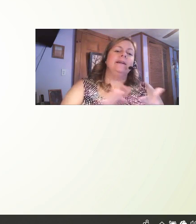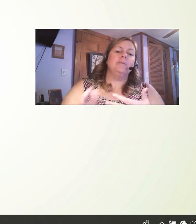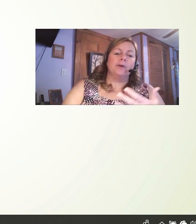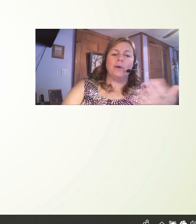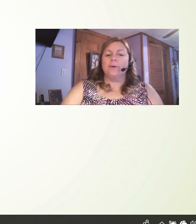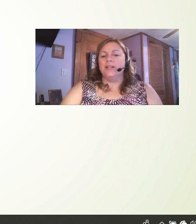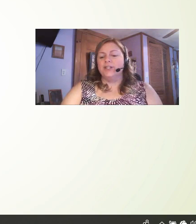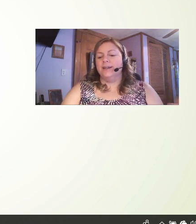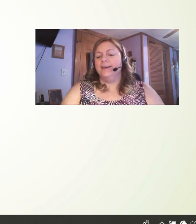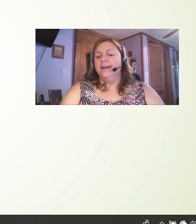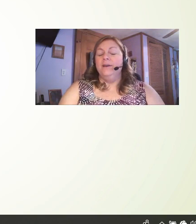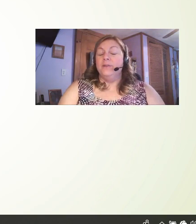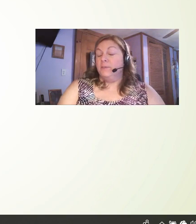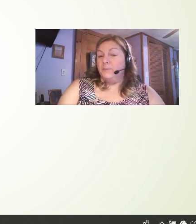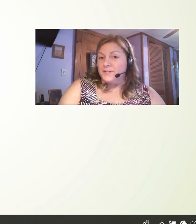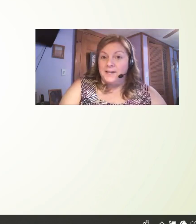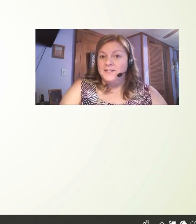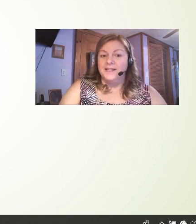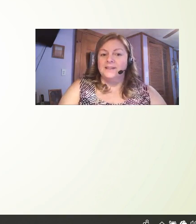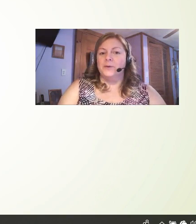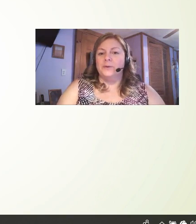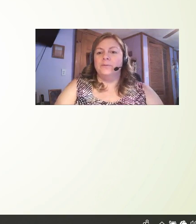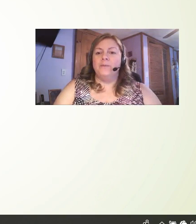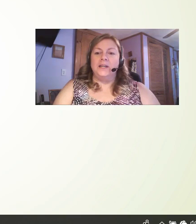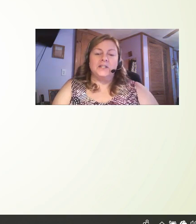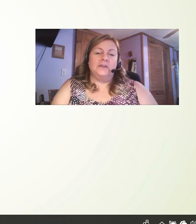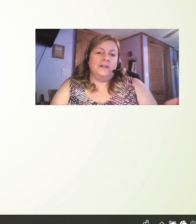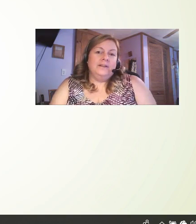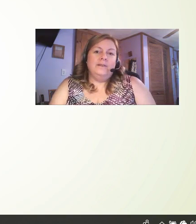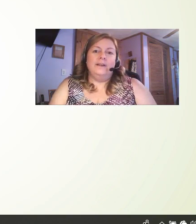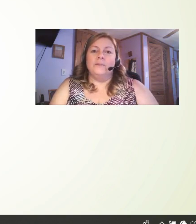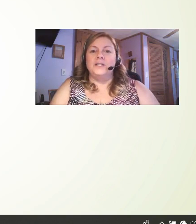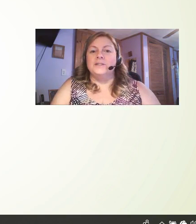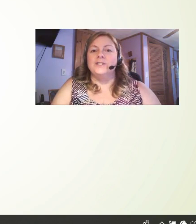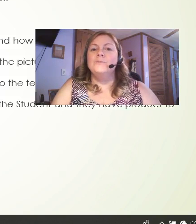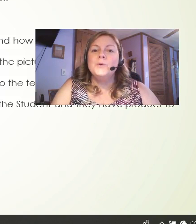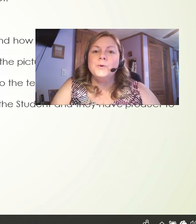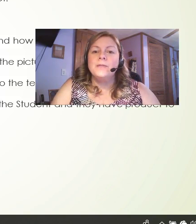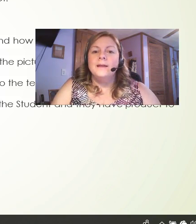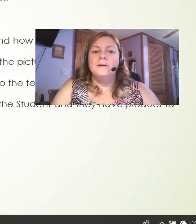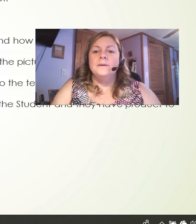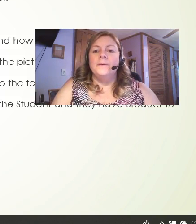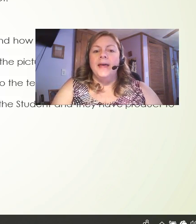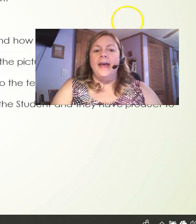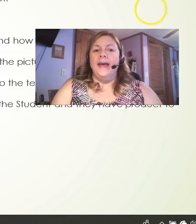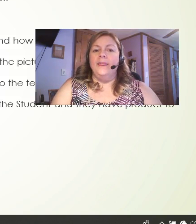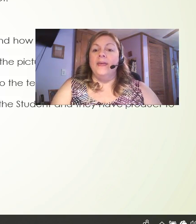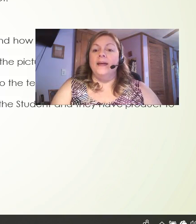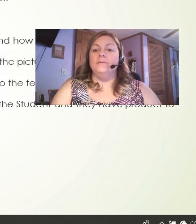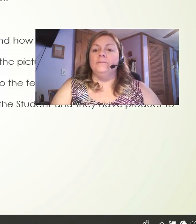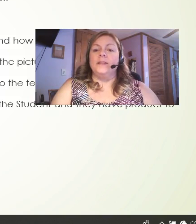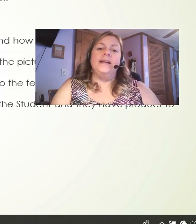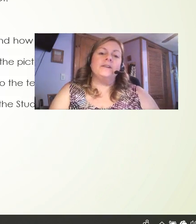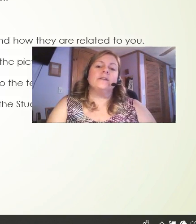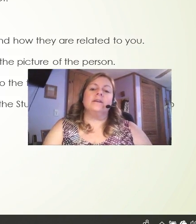vocabulary, number incorporation. They'll be presenting, so making sure their information's smooth. And